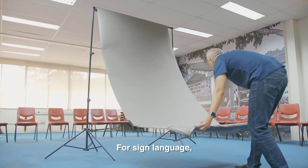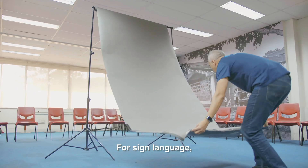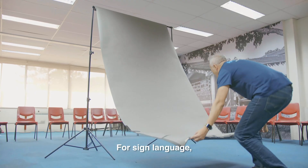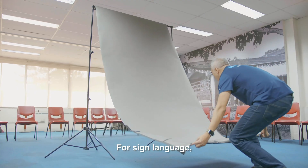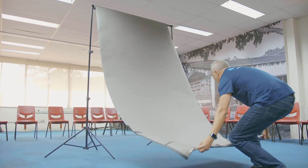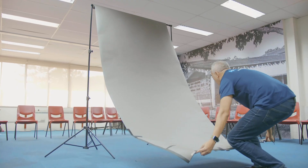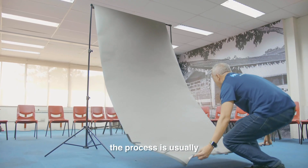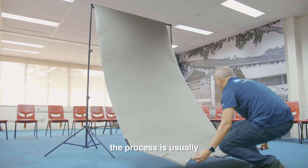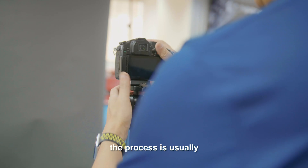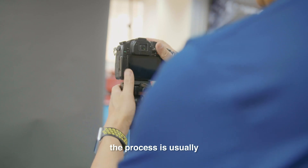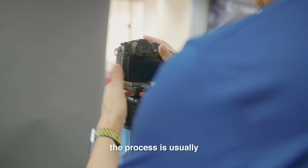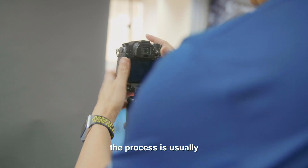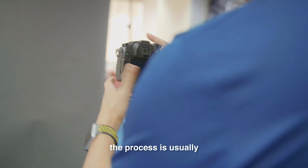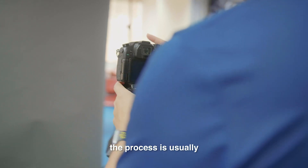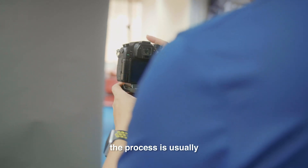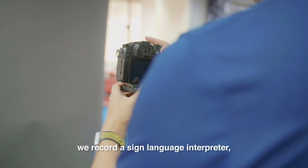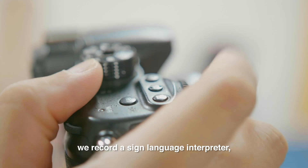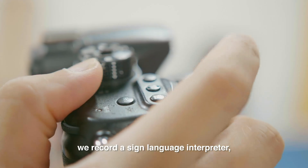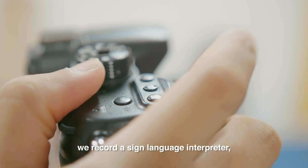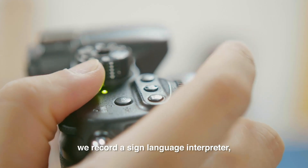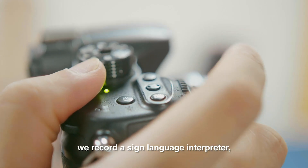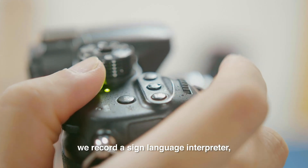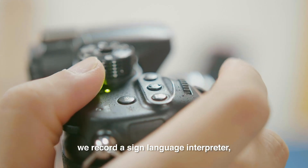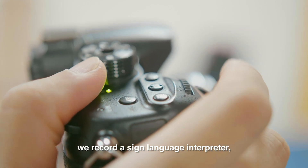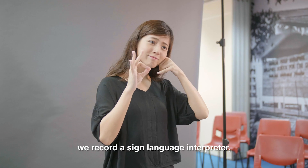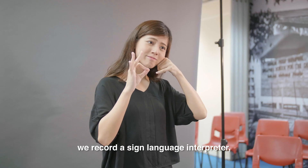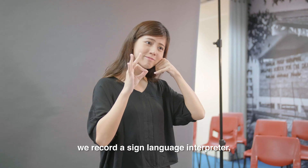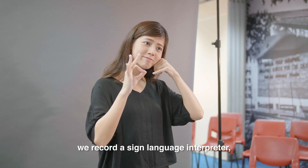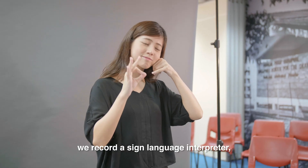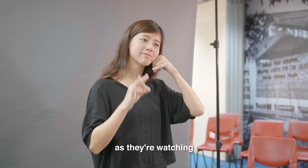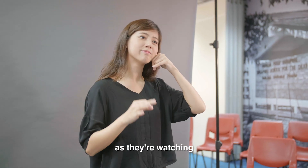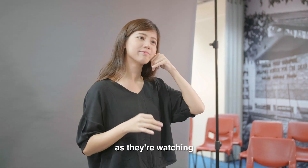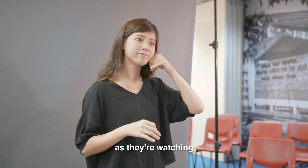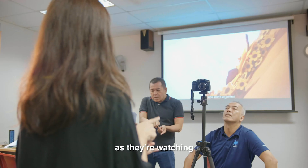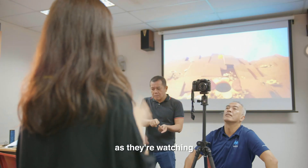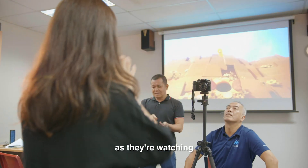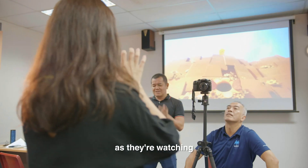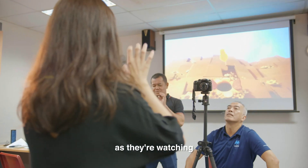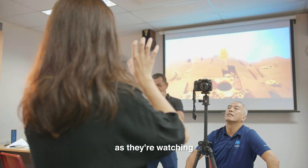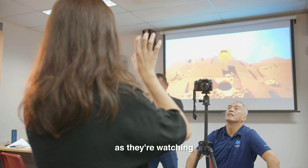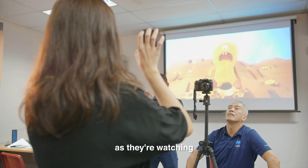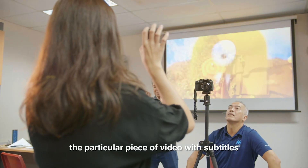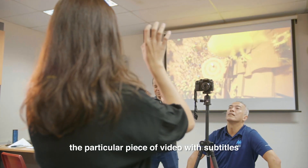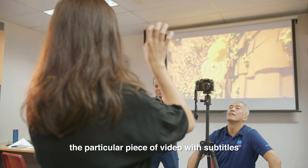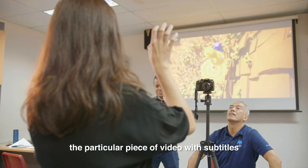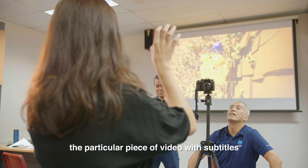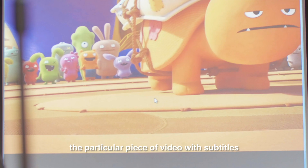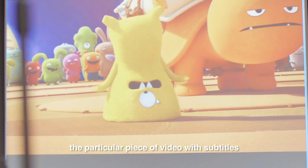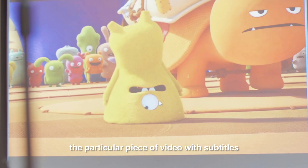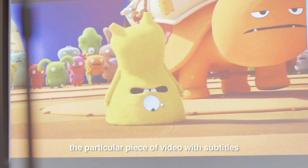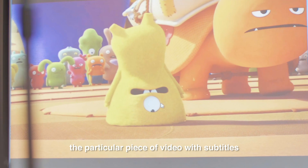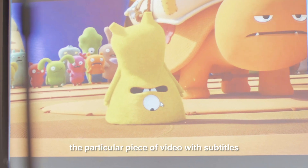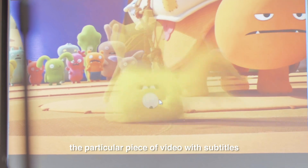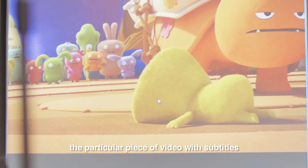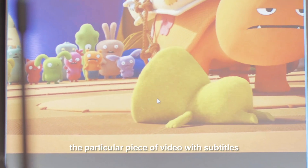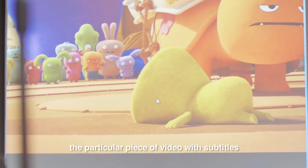For sign language, the process is usually we record a sign language interpreter as they're watching the particular piece